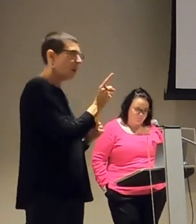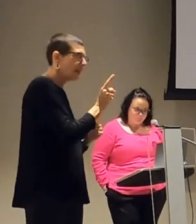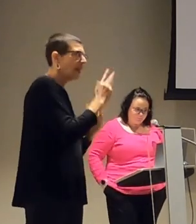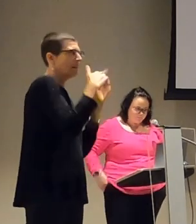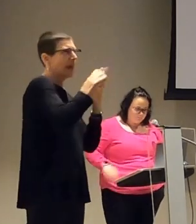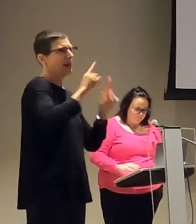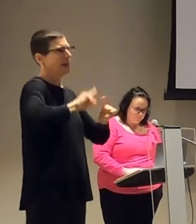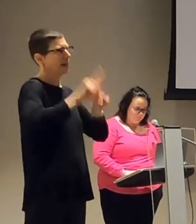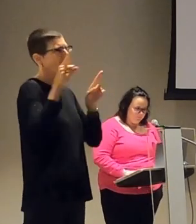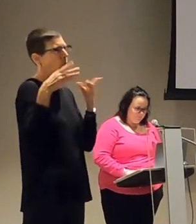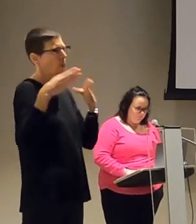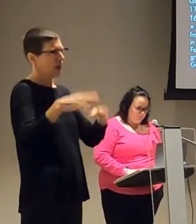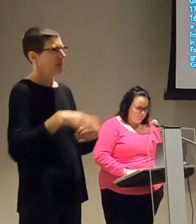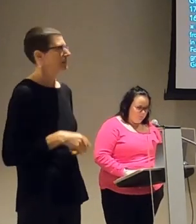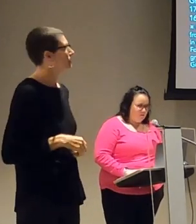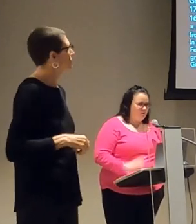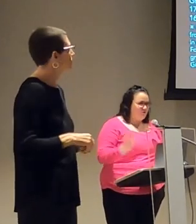way.